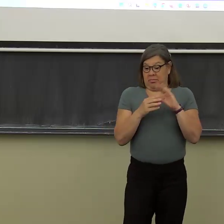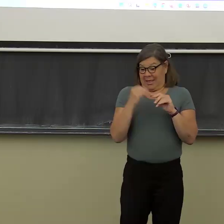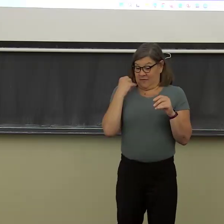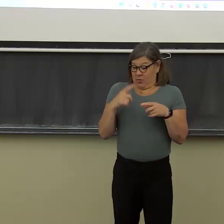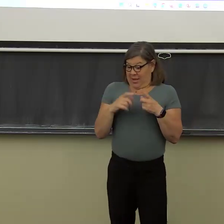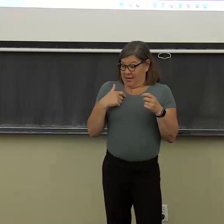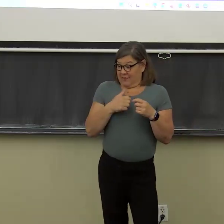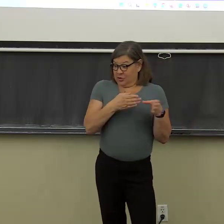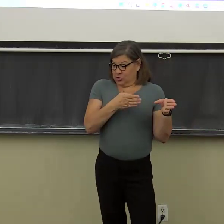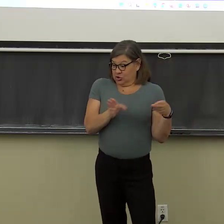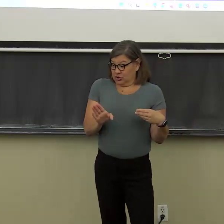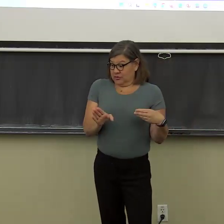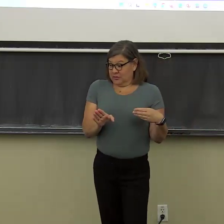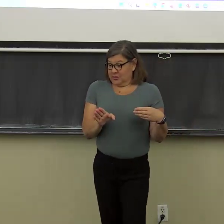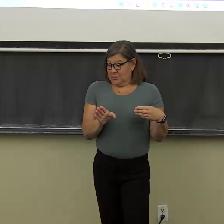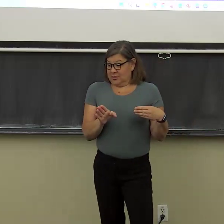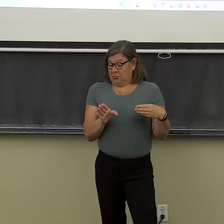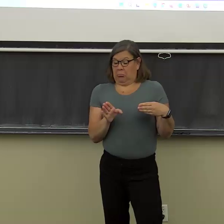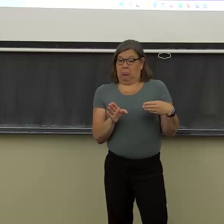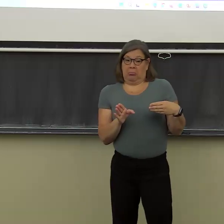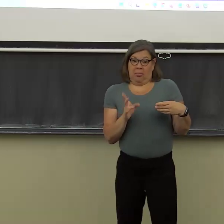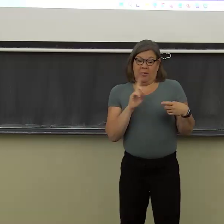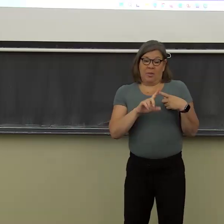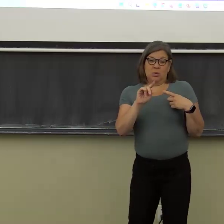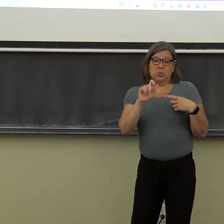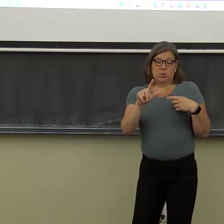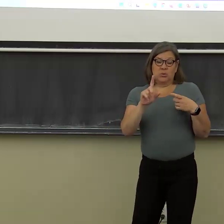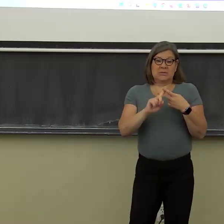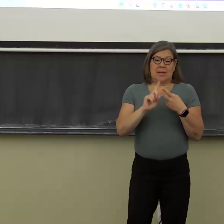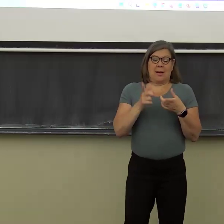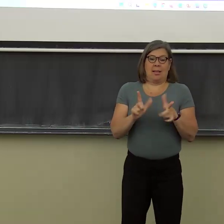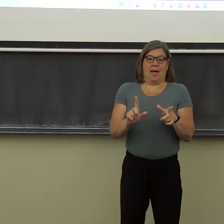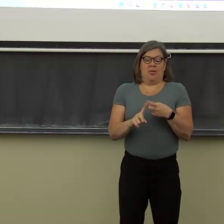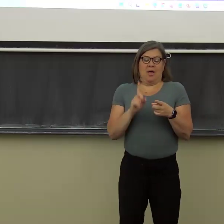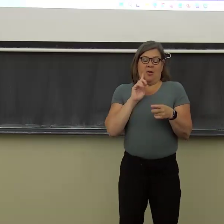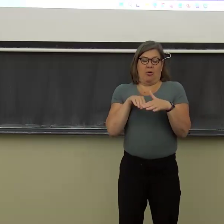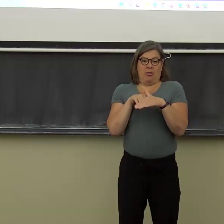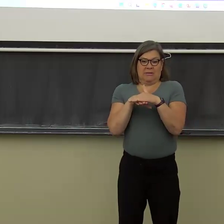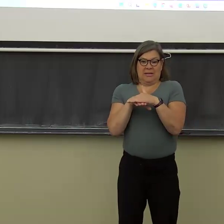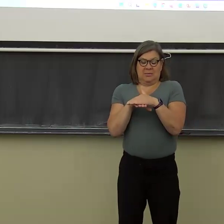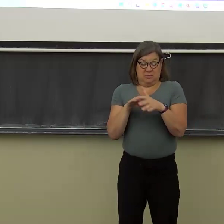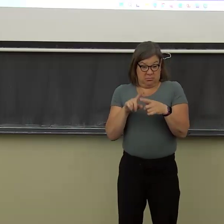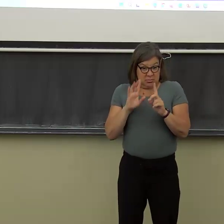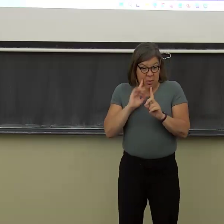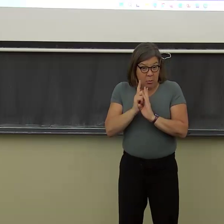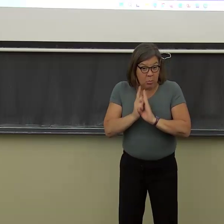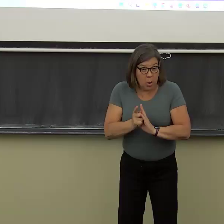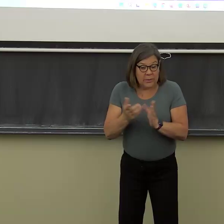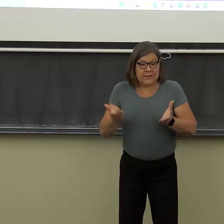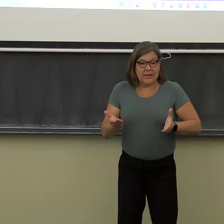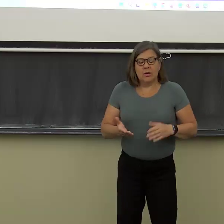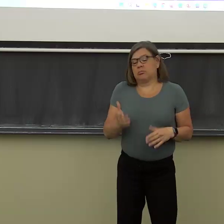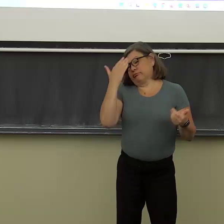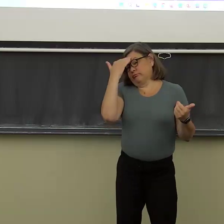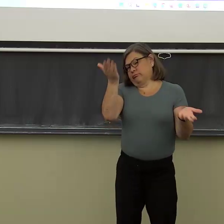this shift, let's make sure that the tools that allow that shift are also accessible? Is there a moment here or